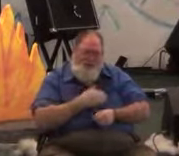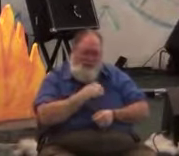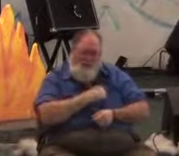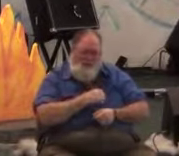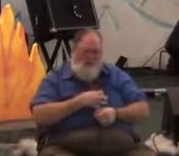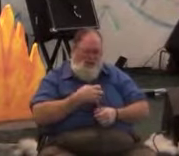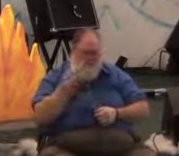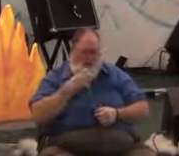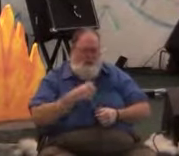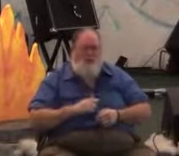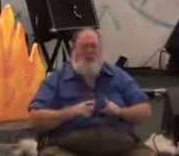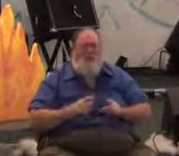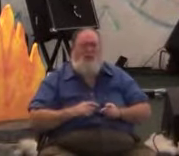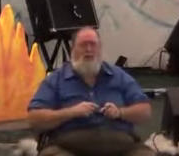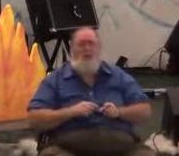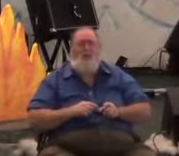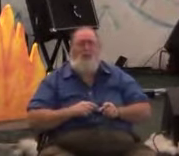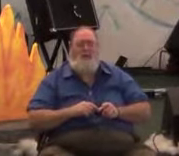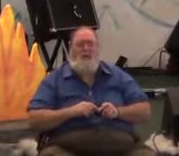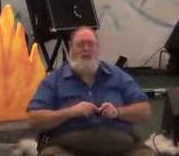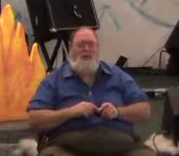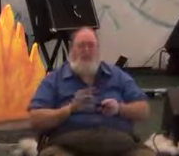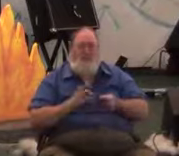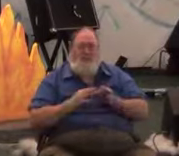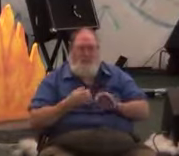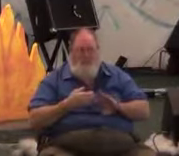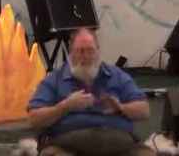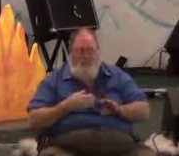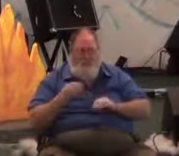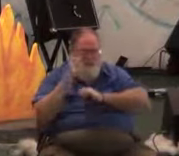sets. Proverbs 26:20